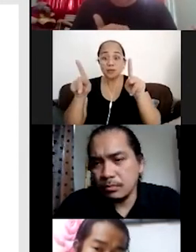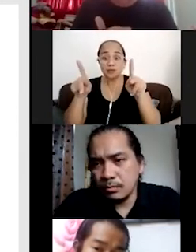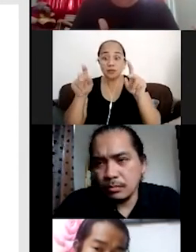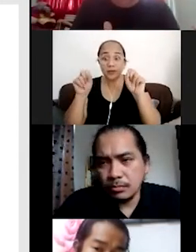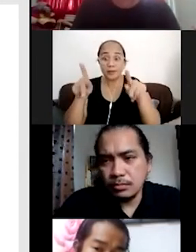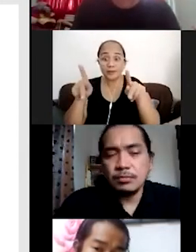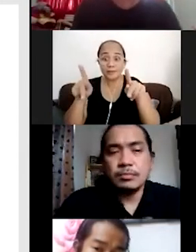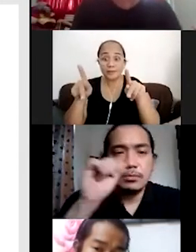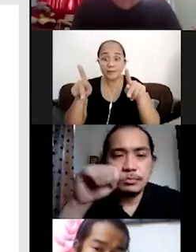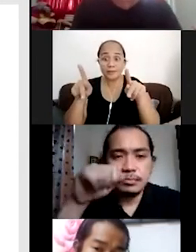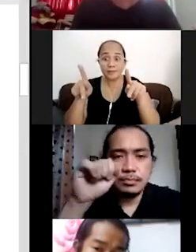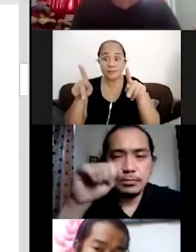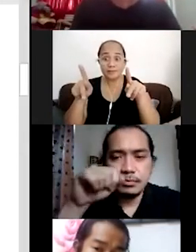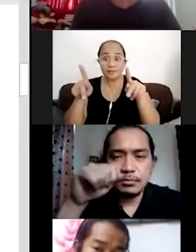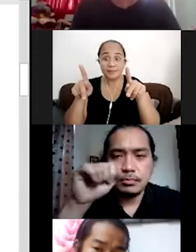All right.